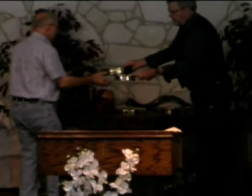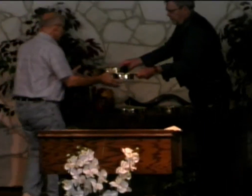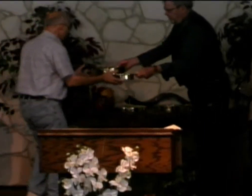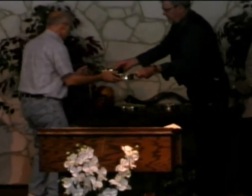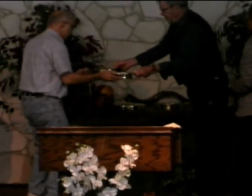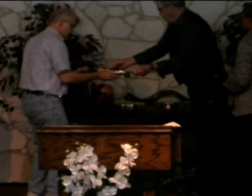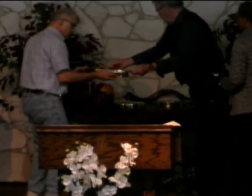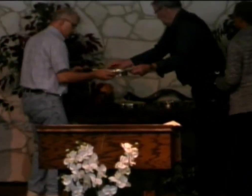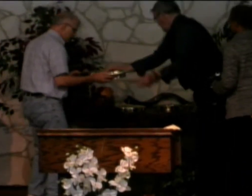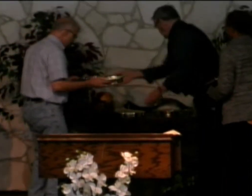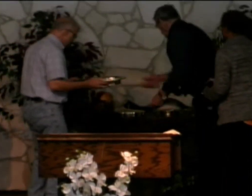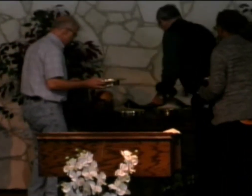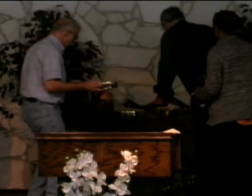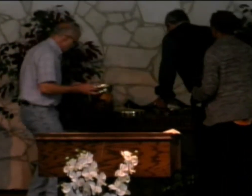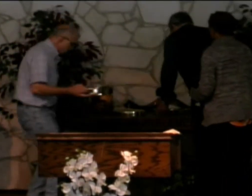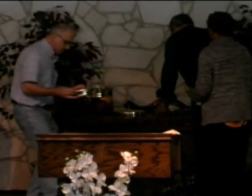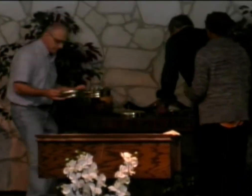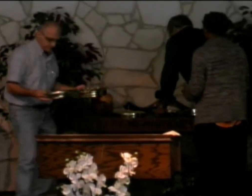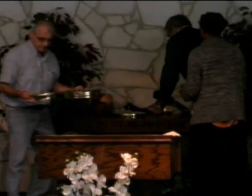Serve the people.